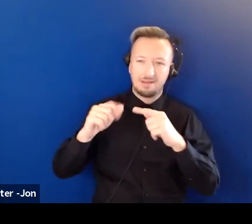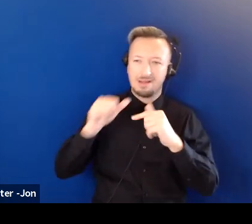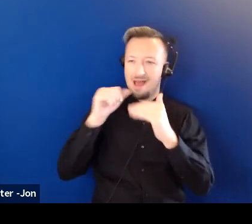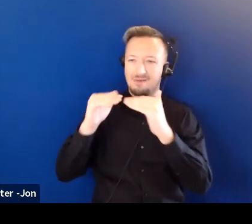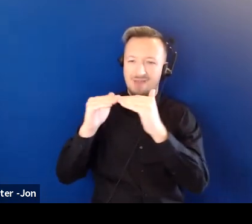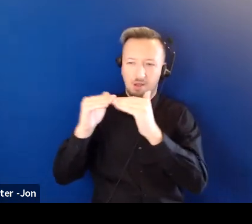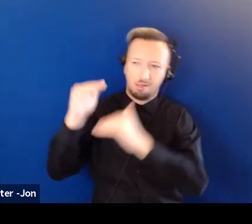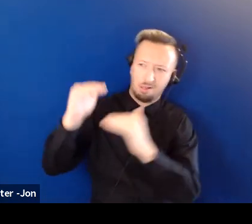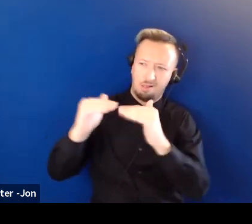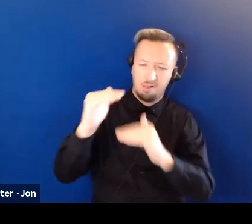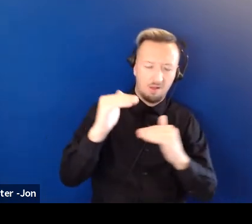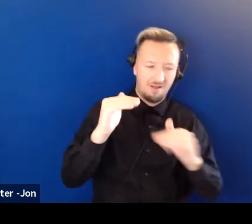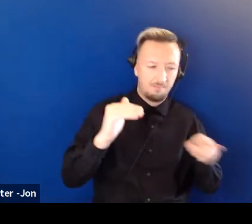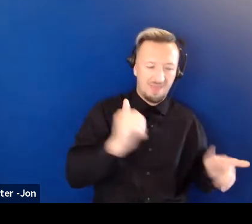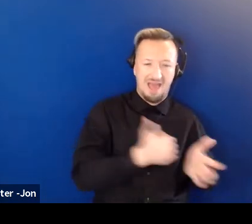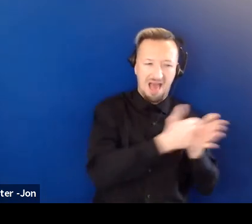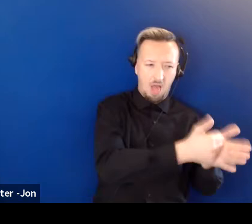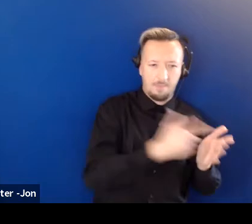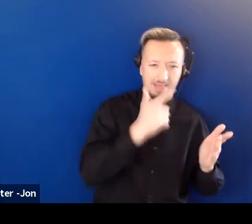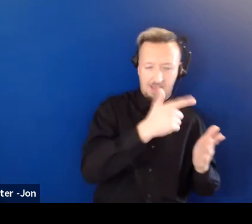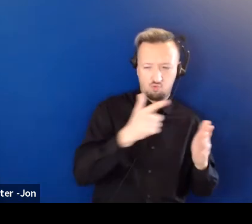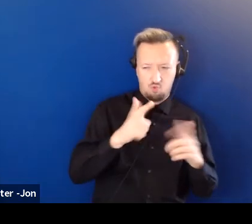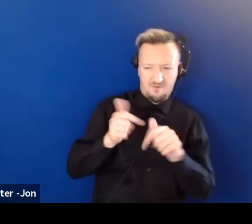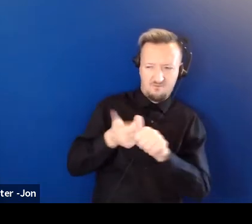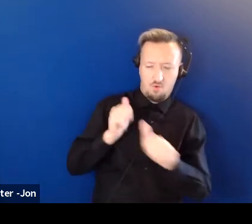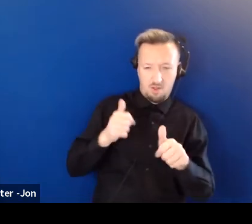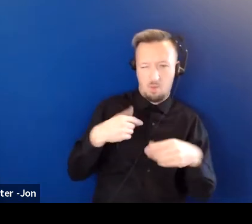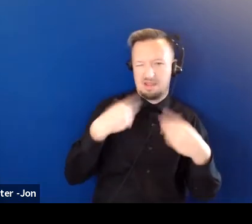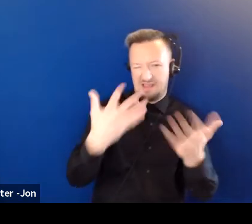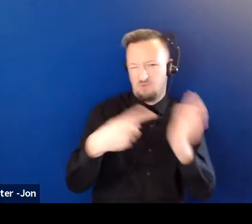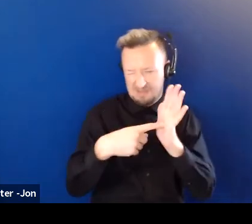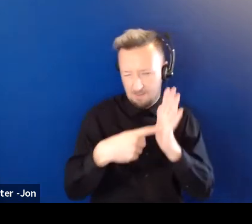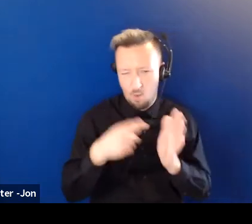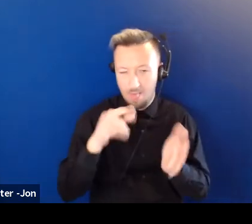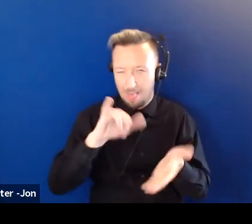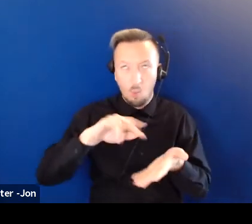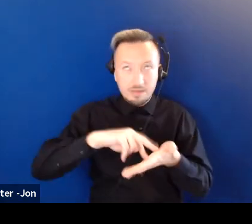them better develop their decision-making skills. So I want to give an example of what I mean by that.